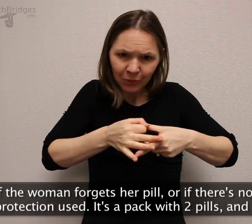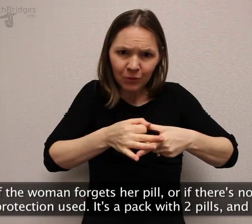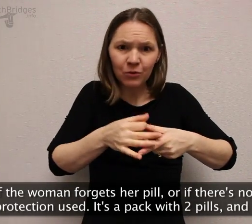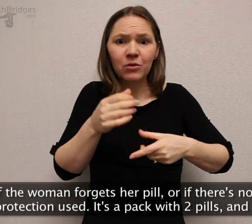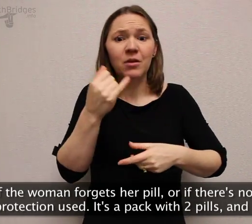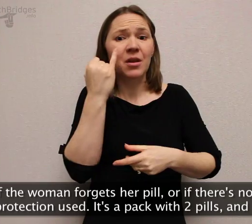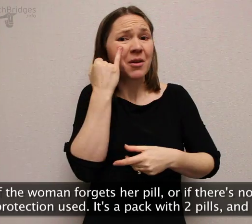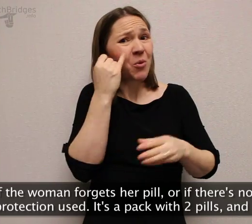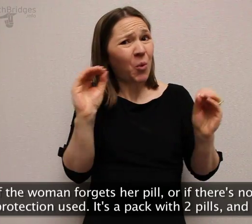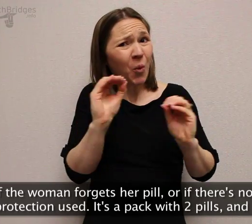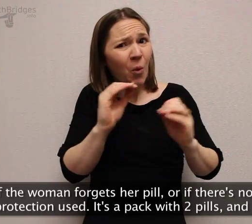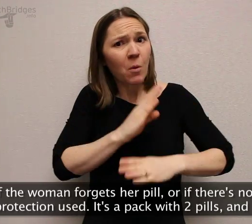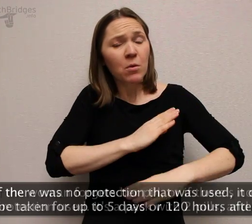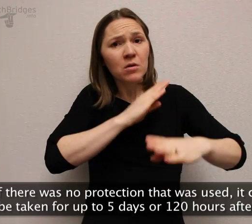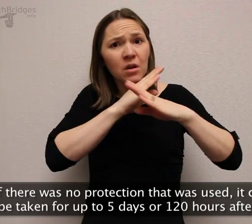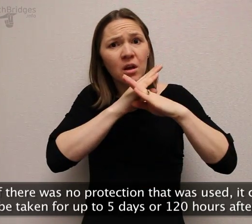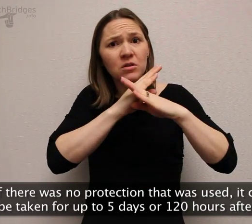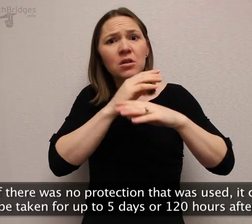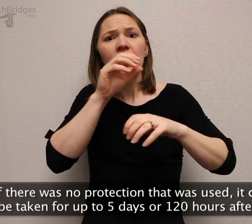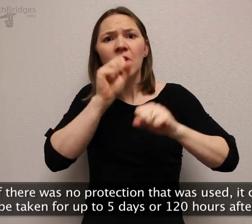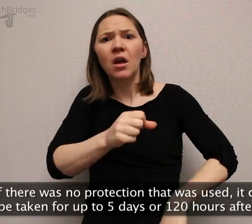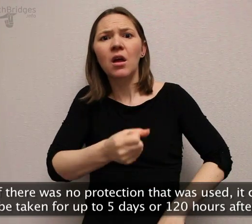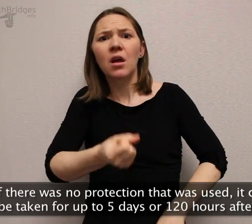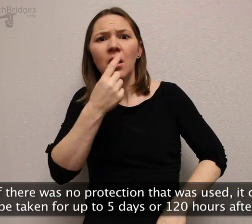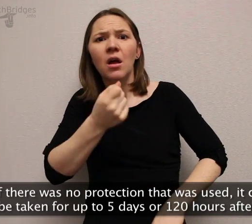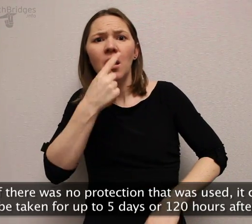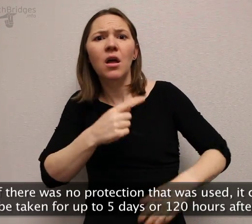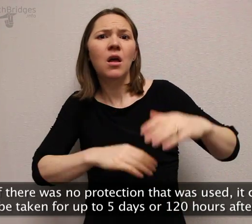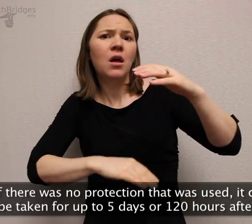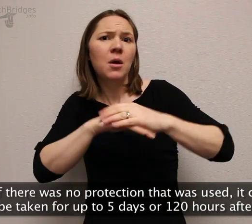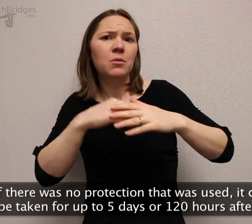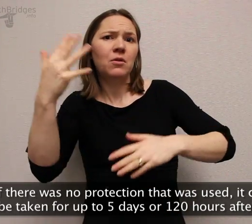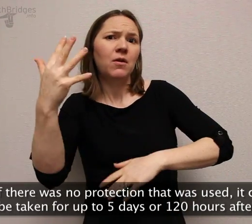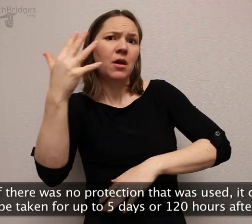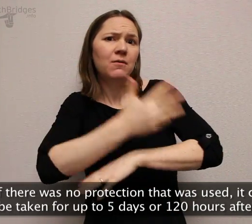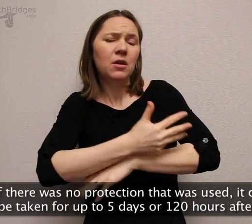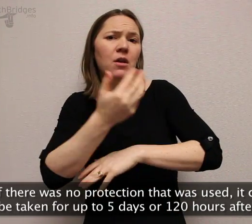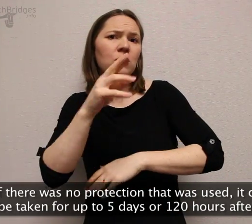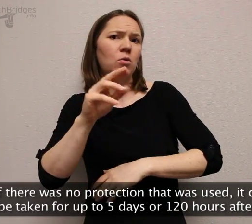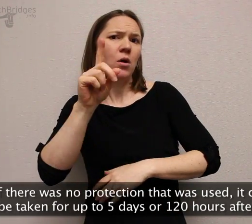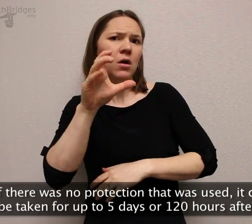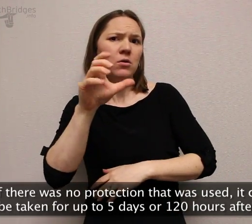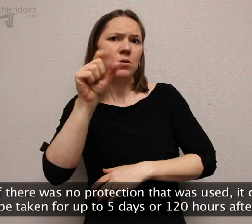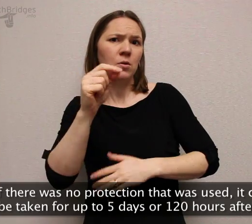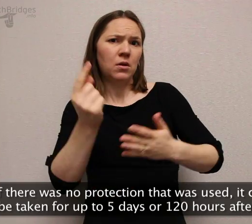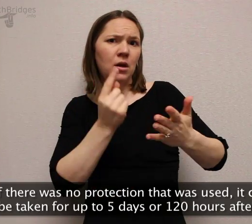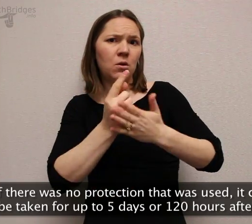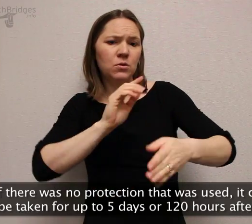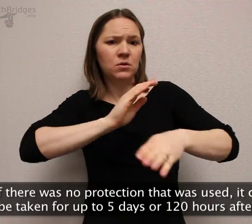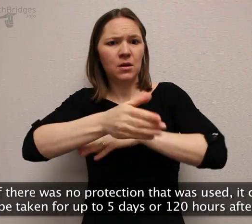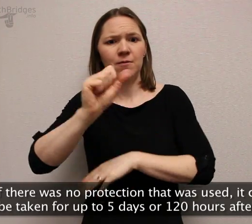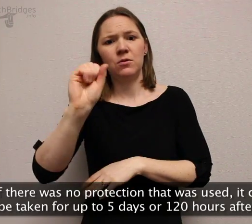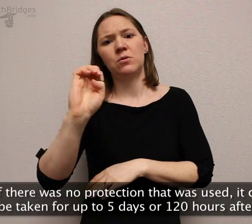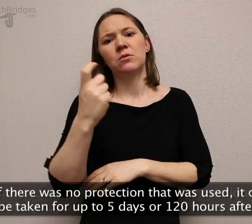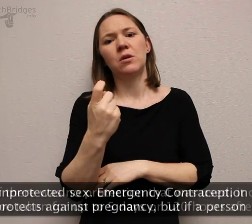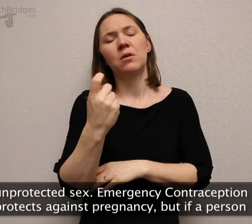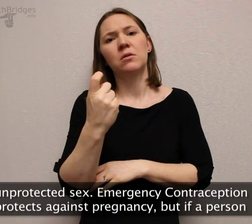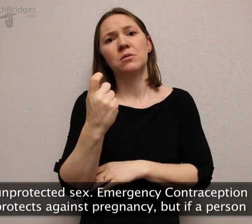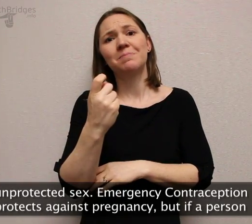2 pills, and if there is no protection that was used, it can be taken for up to 5 days or 120 hours after unprotected